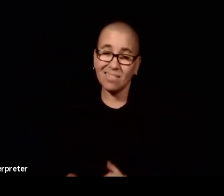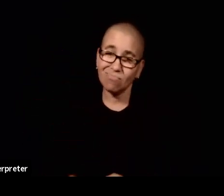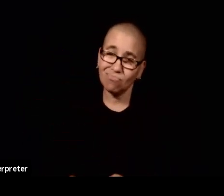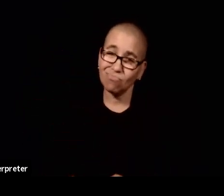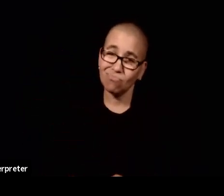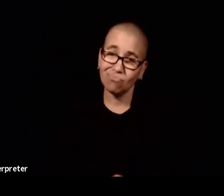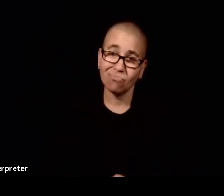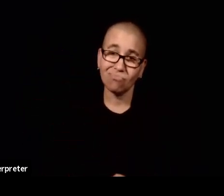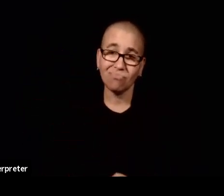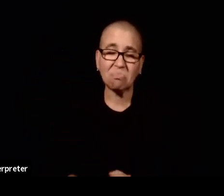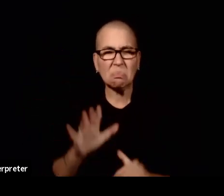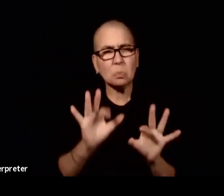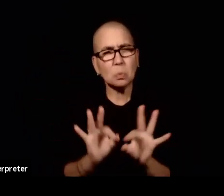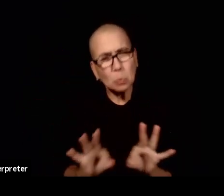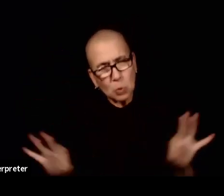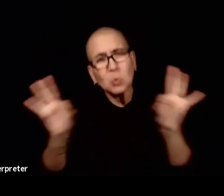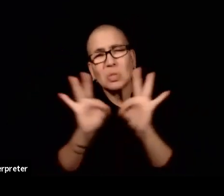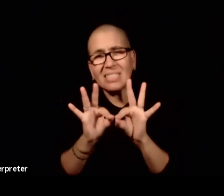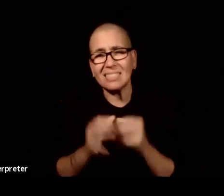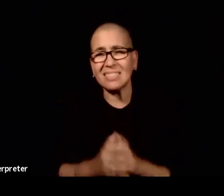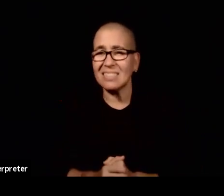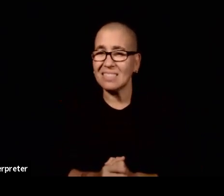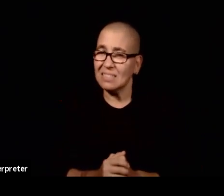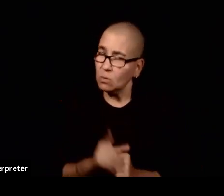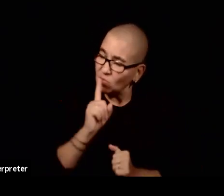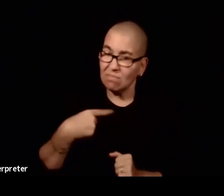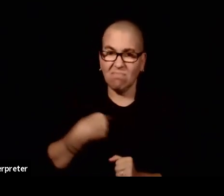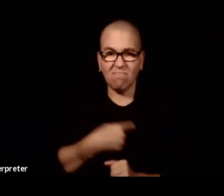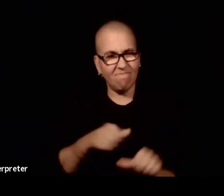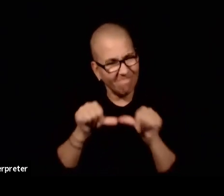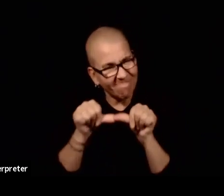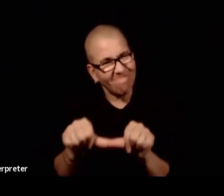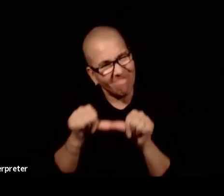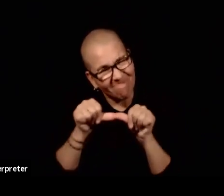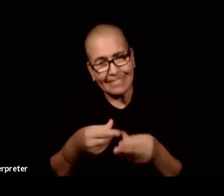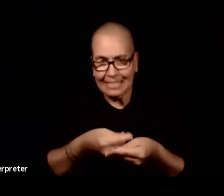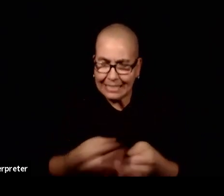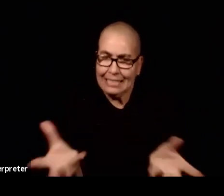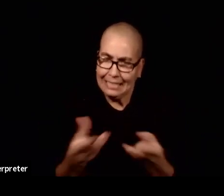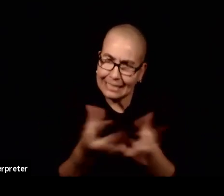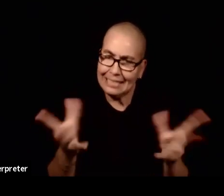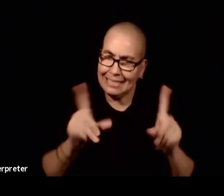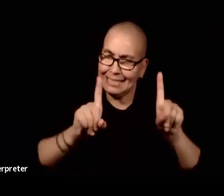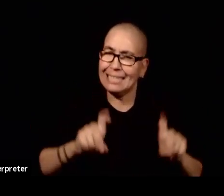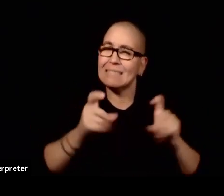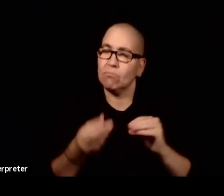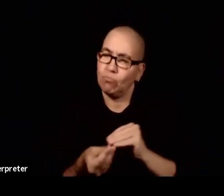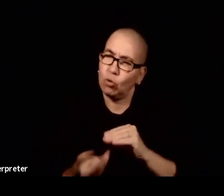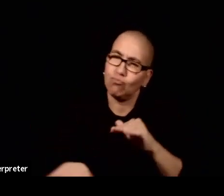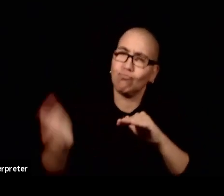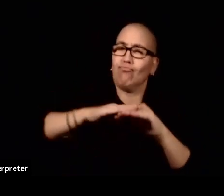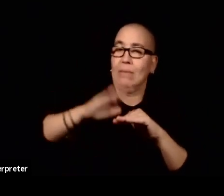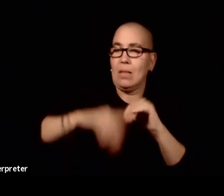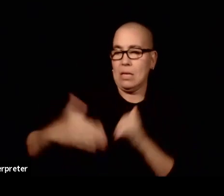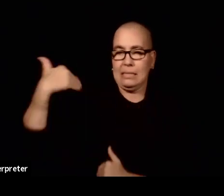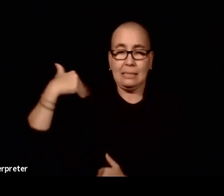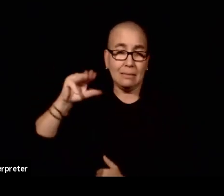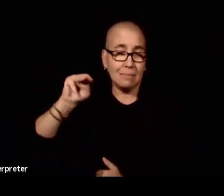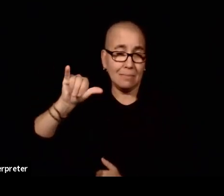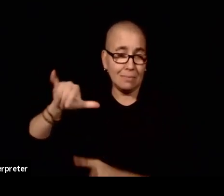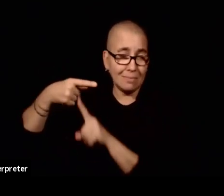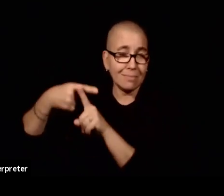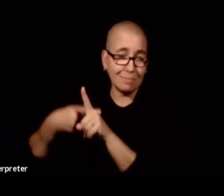are testing much more rigorously and much more broadly than we were in those late spring days, and that will be a